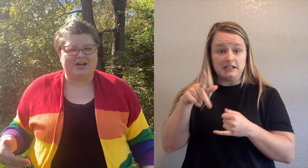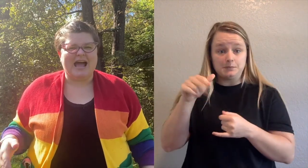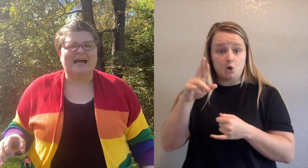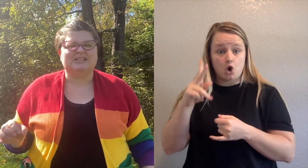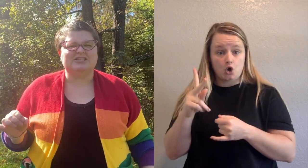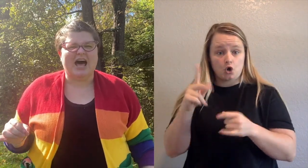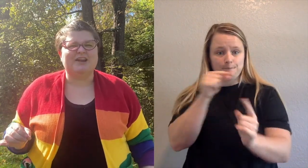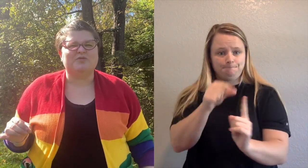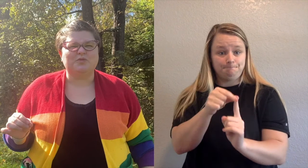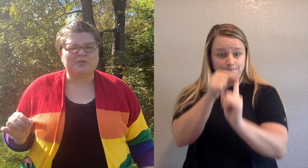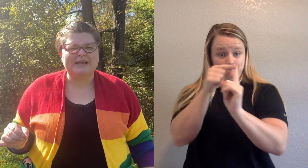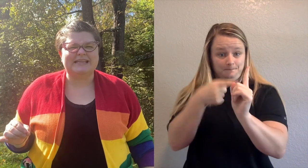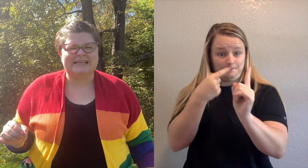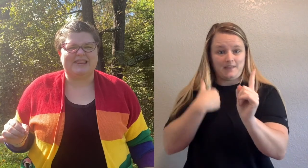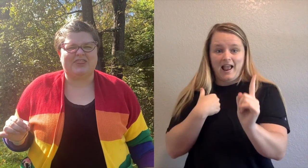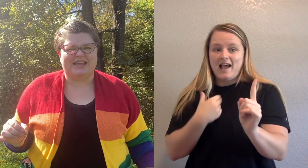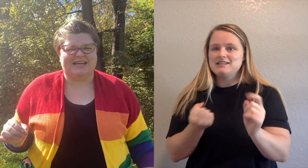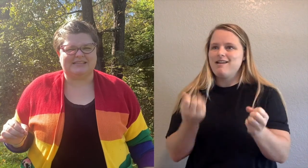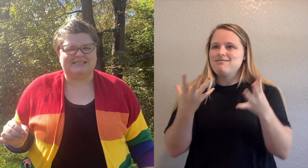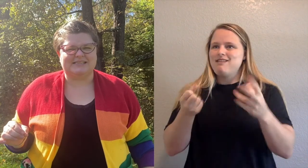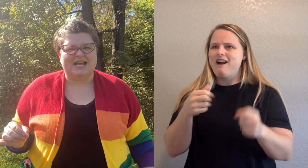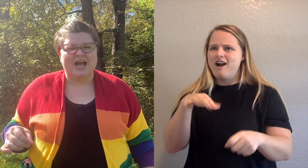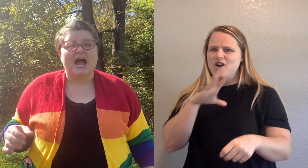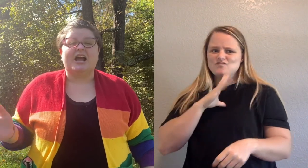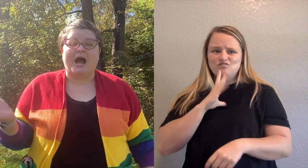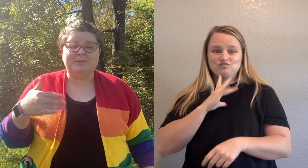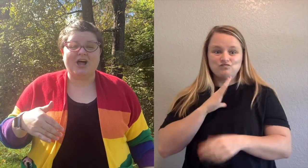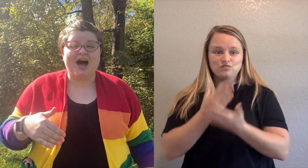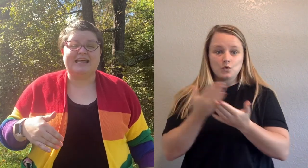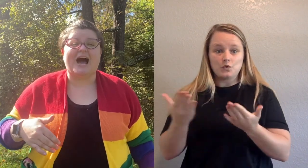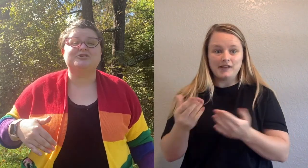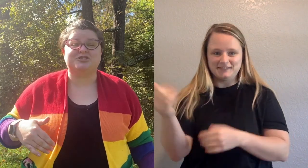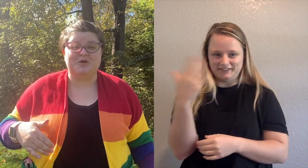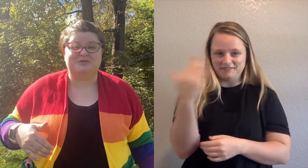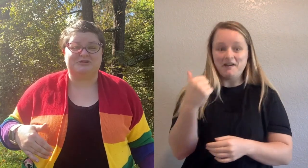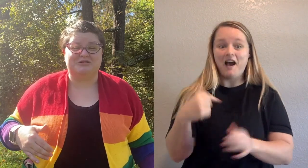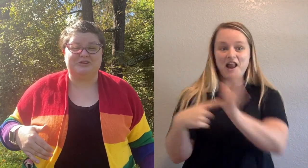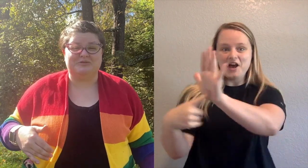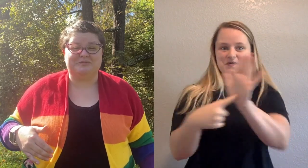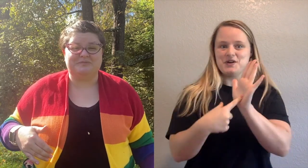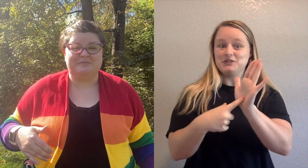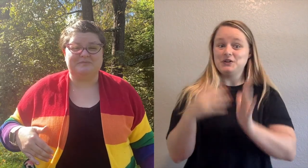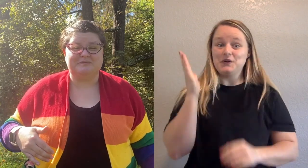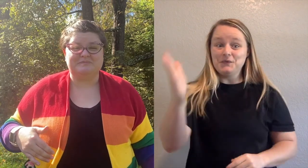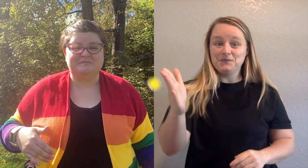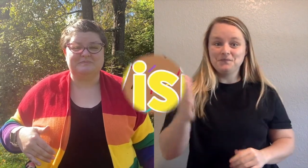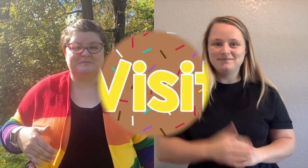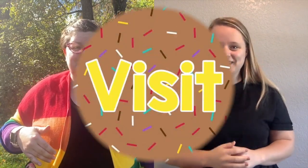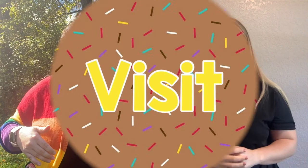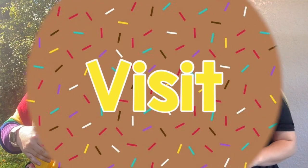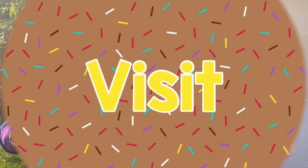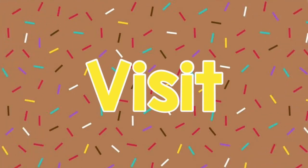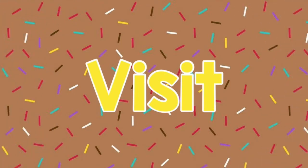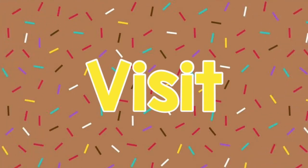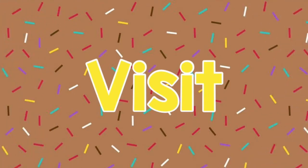particular has a lot of really neat things. Come along and I'll show them to you.